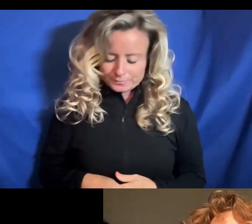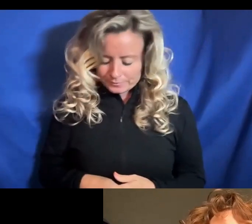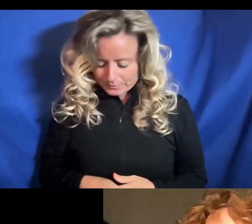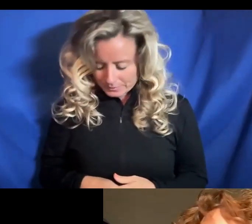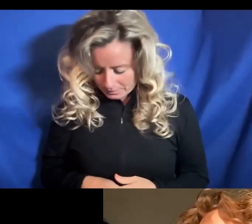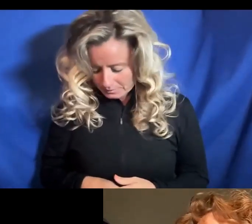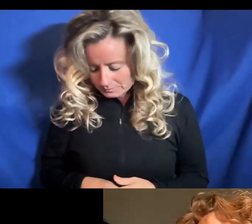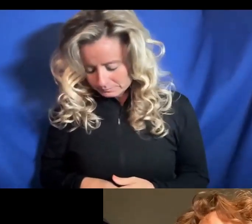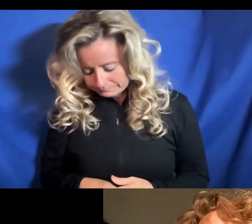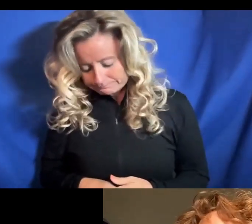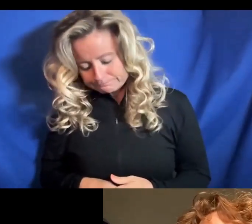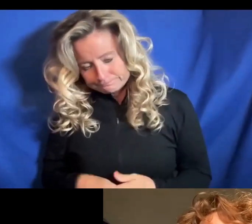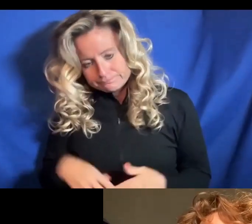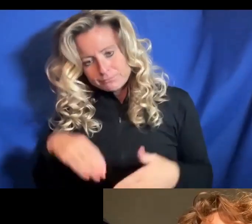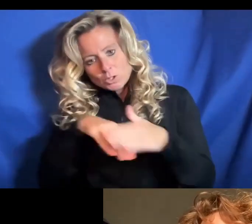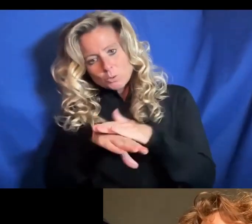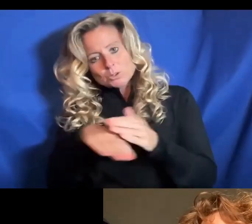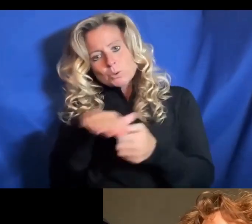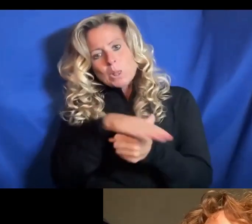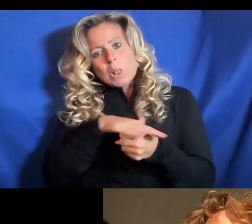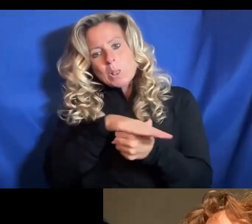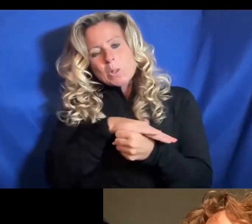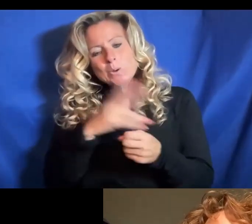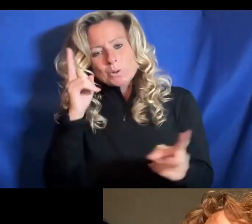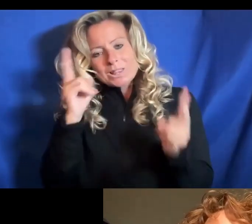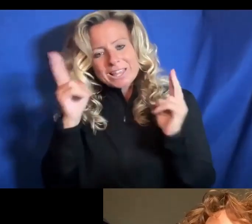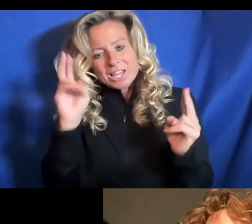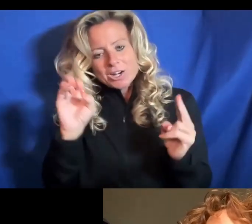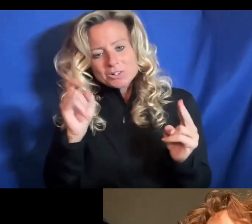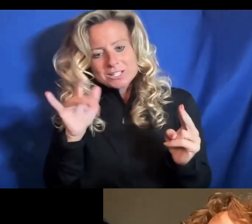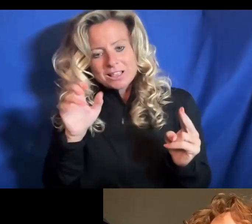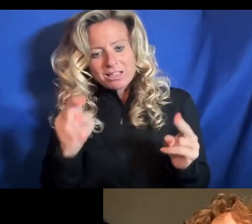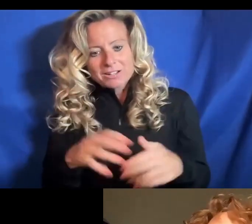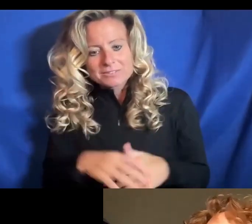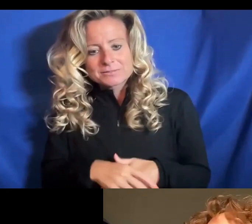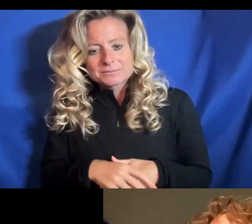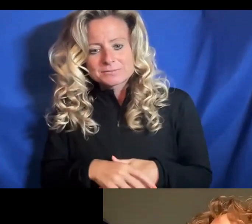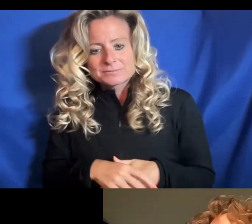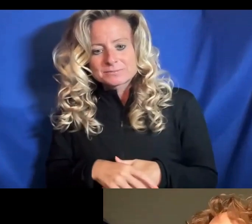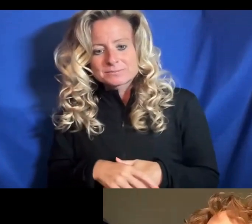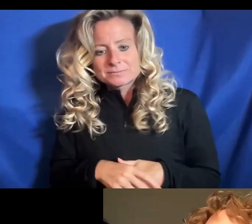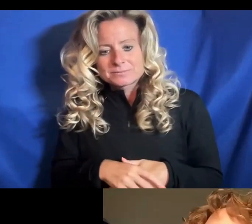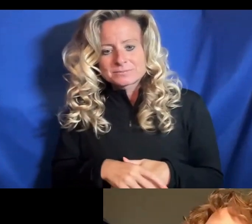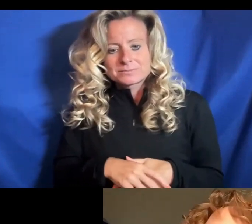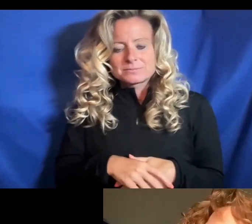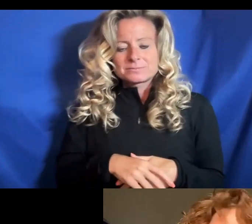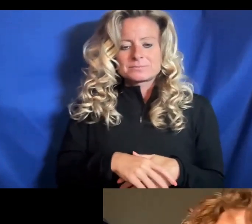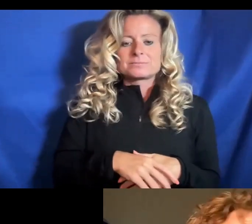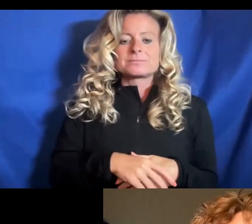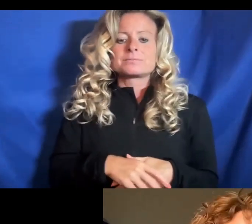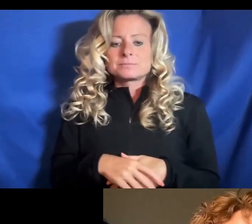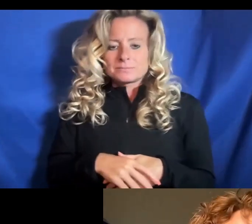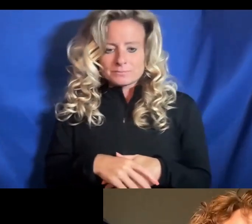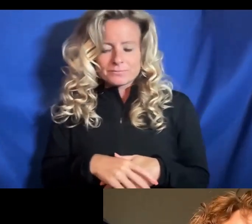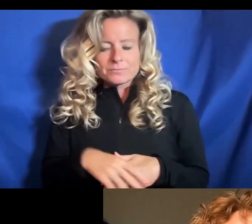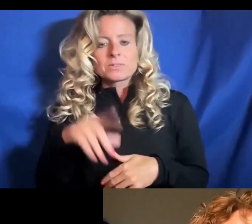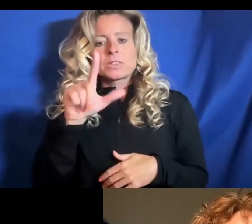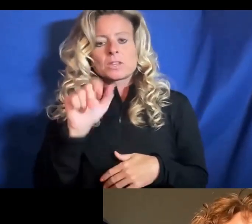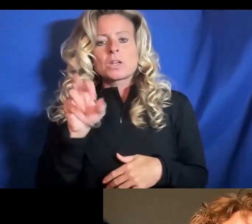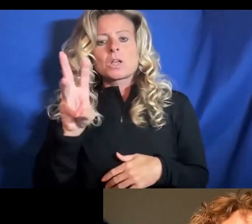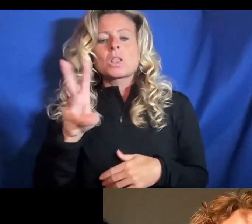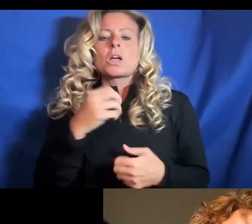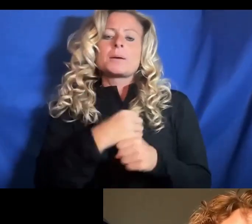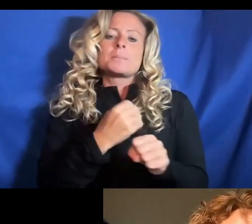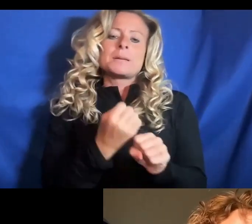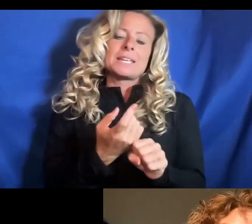I would go to a local hair salon if you're I laws are different depending on state to state.